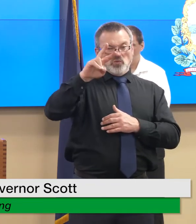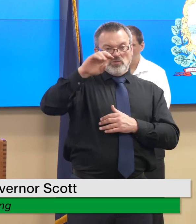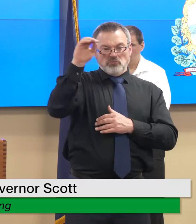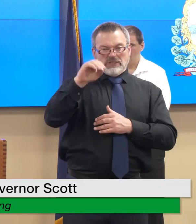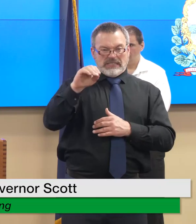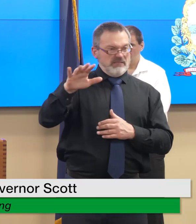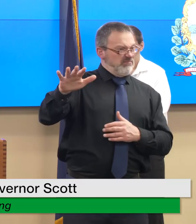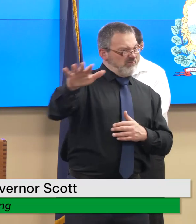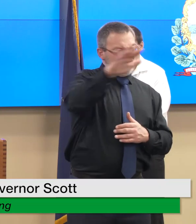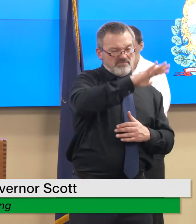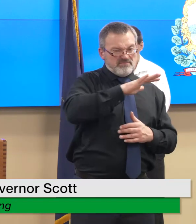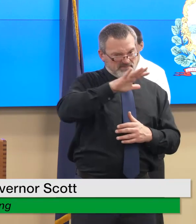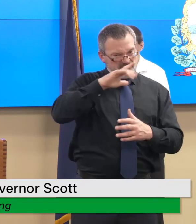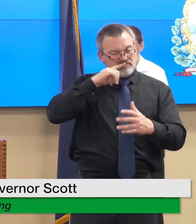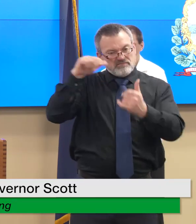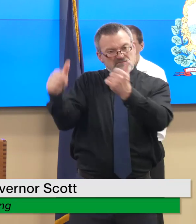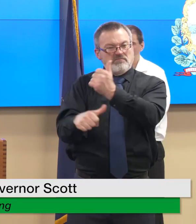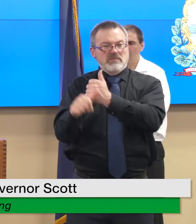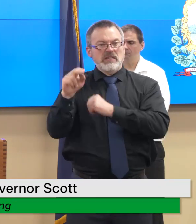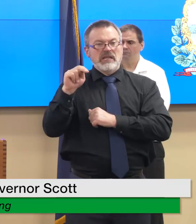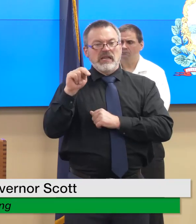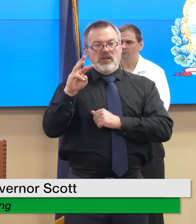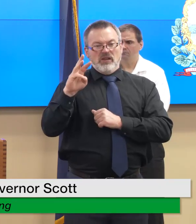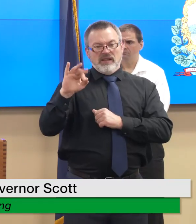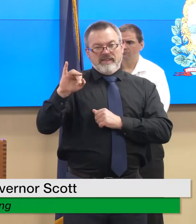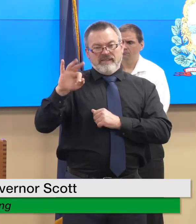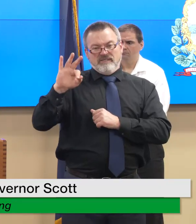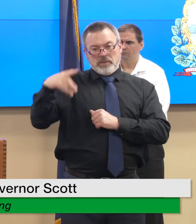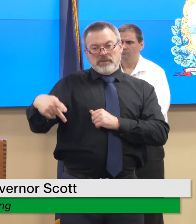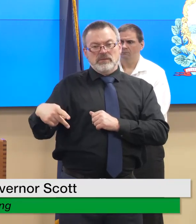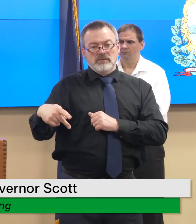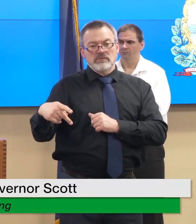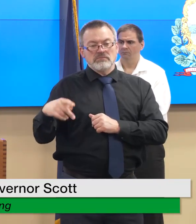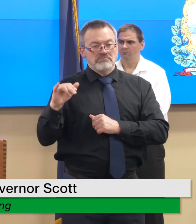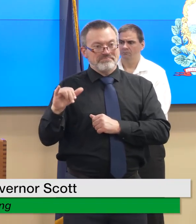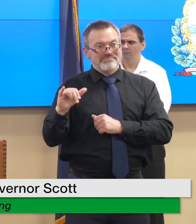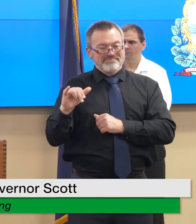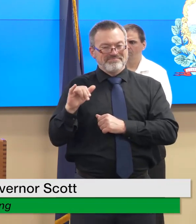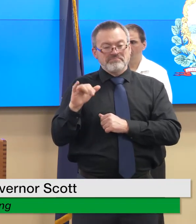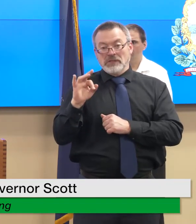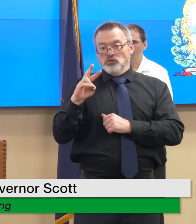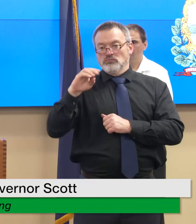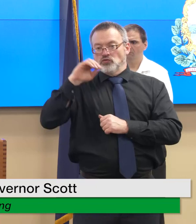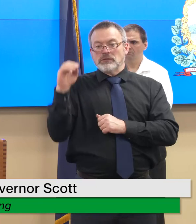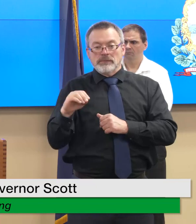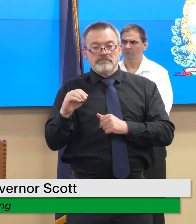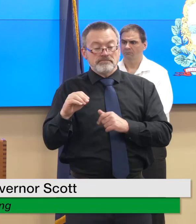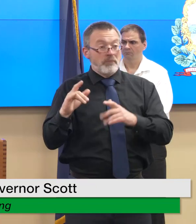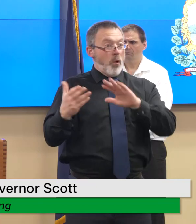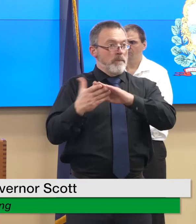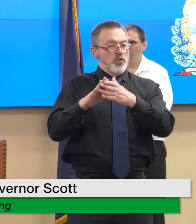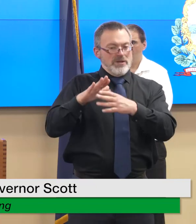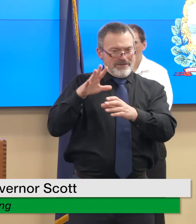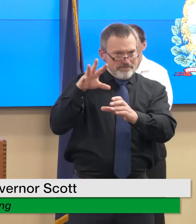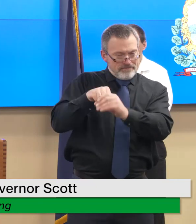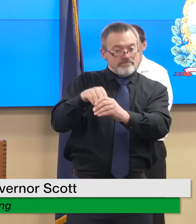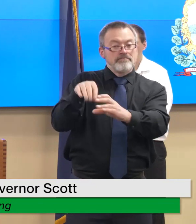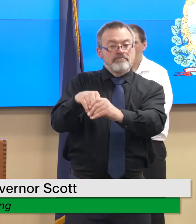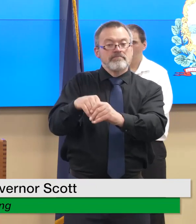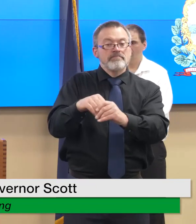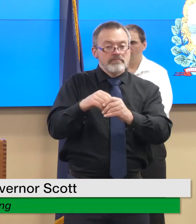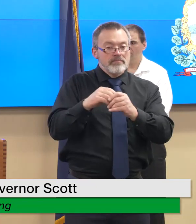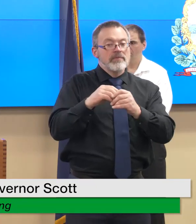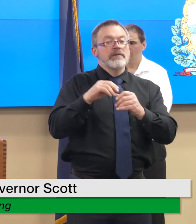NFIP. When a community joins the NFIP, it makes federally backed flood